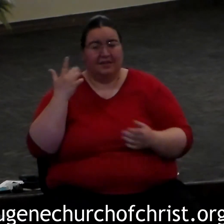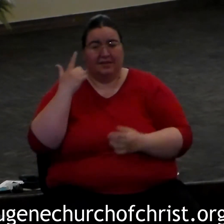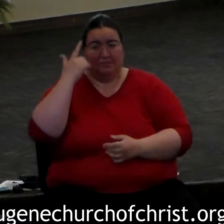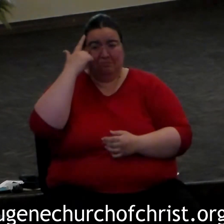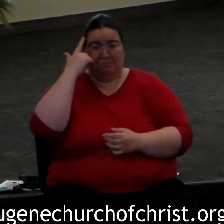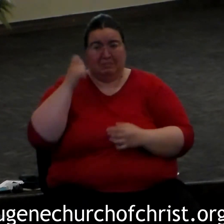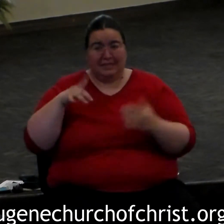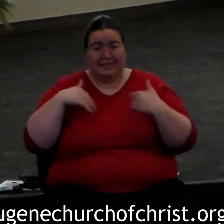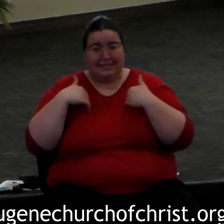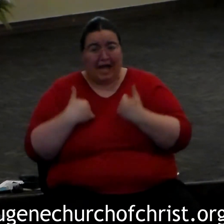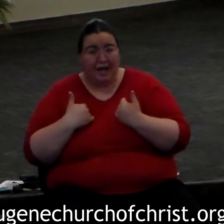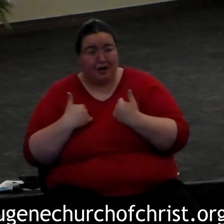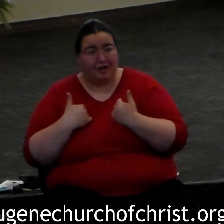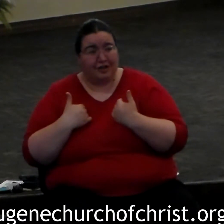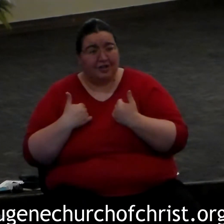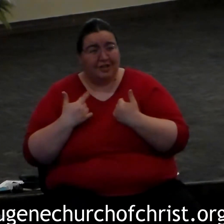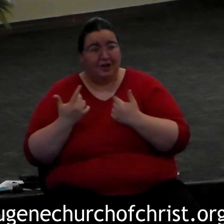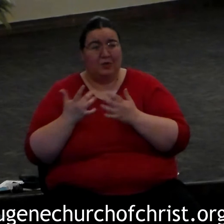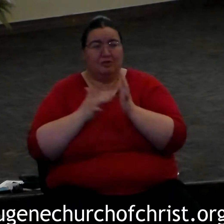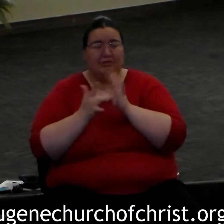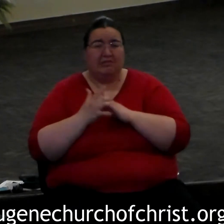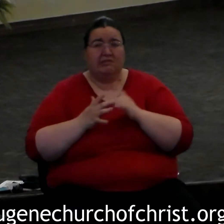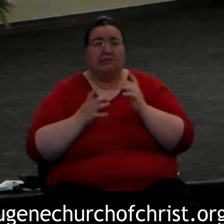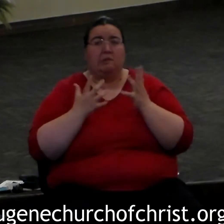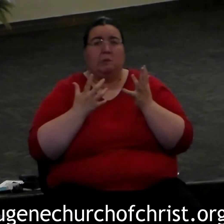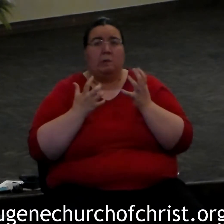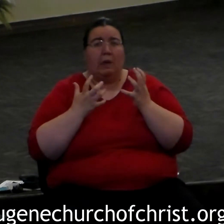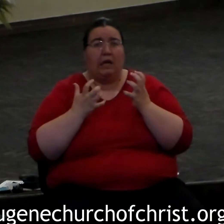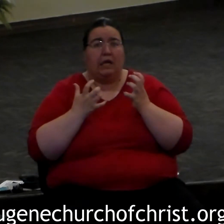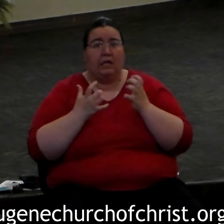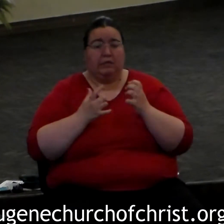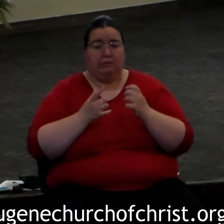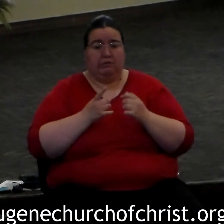solitude he's been looking for? I wonder sometime, is it the